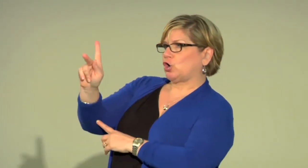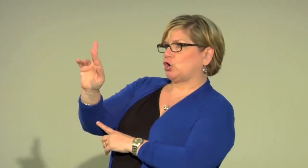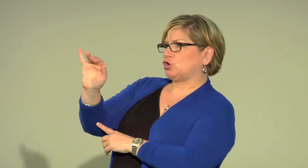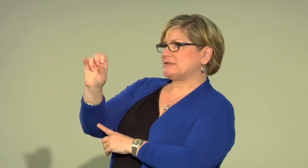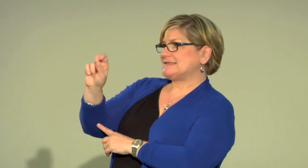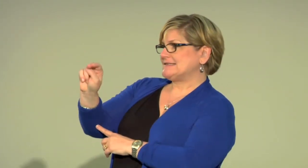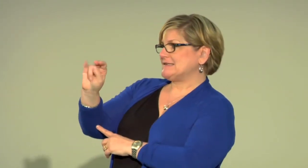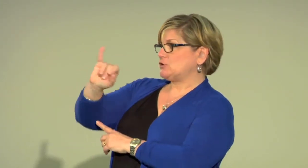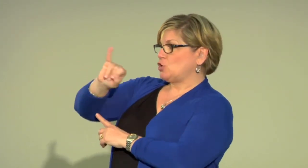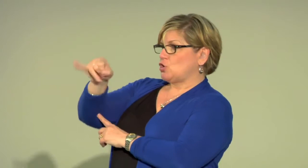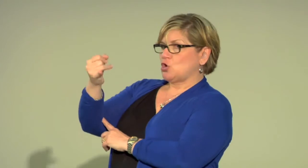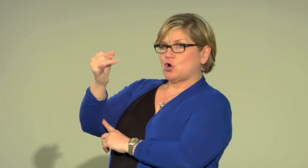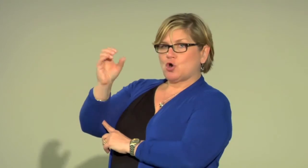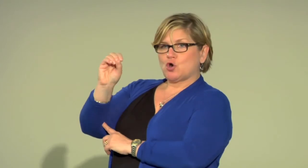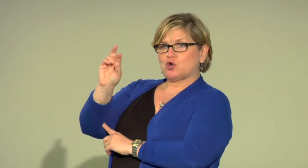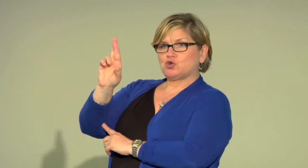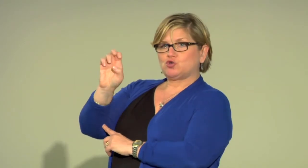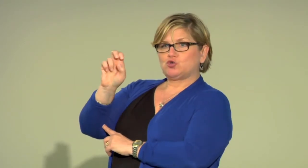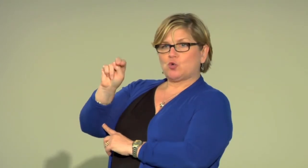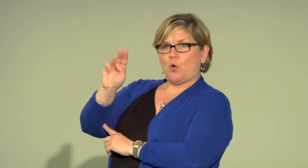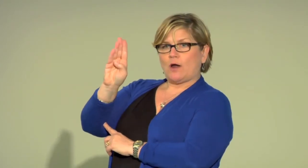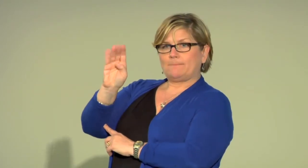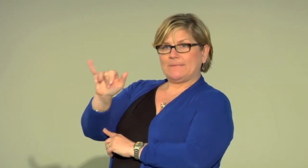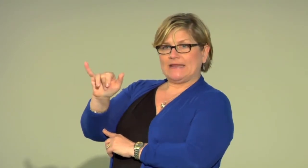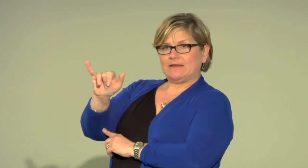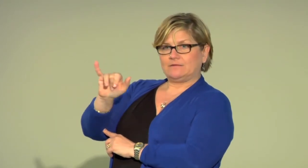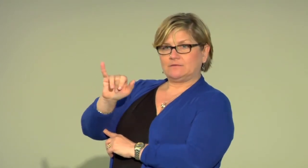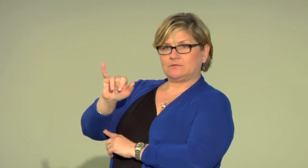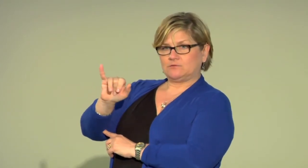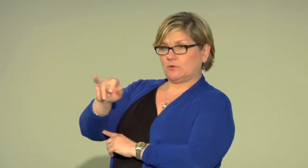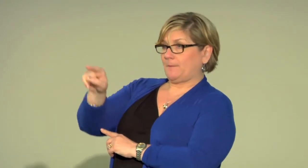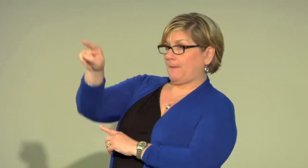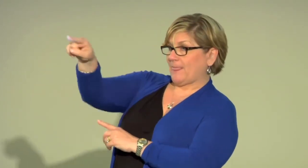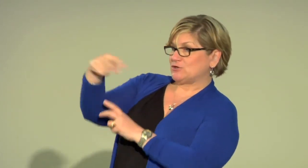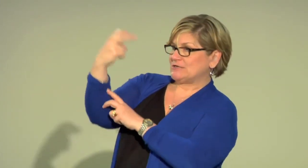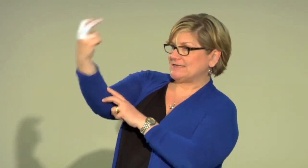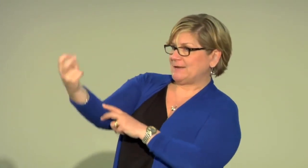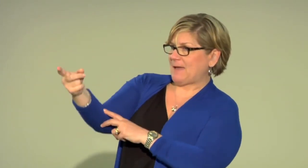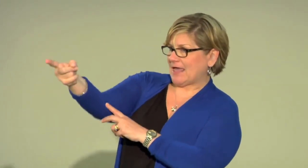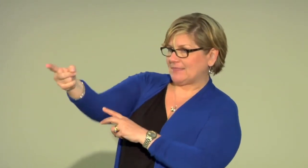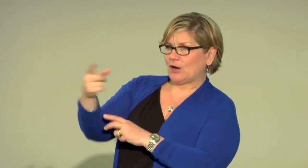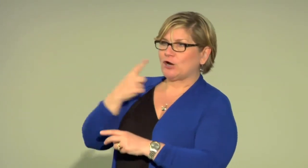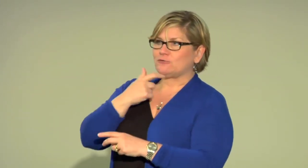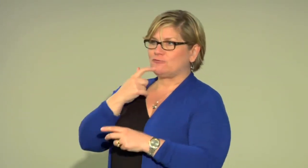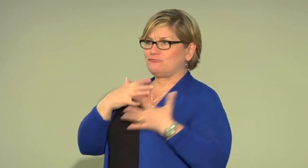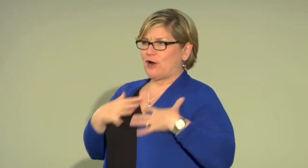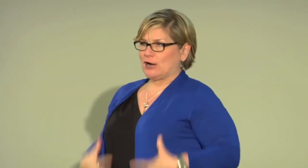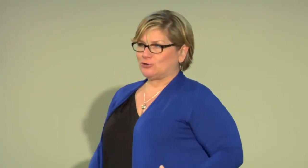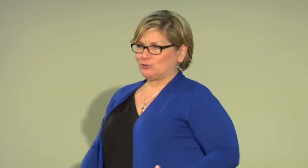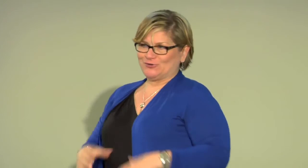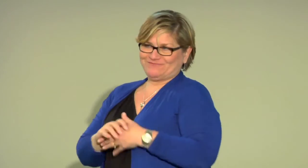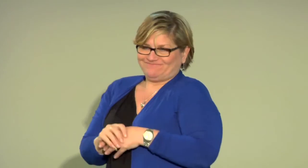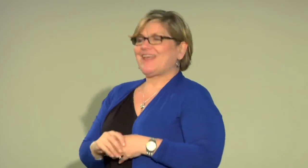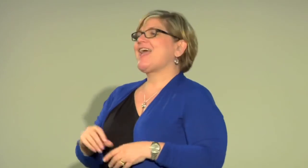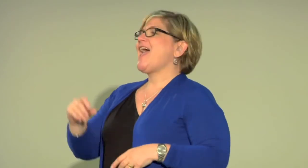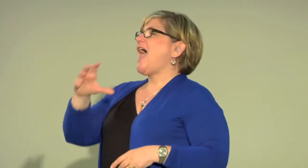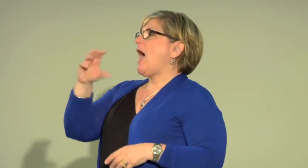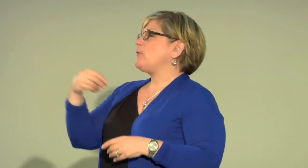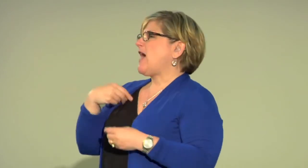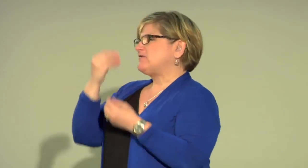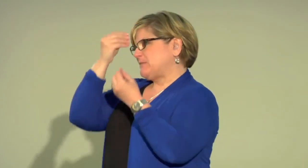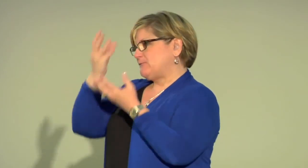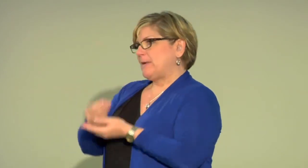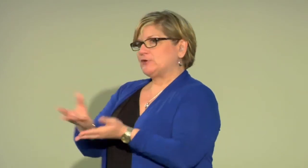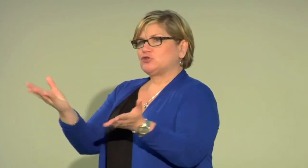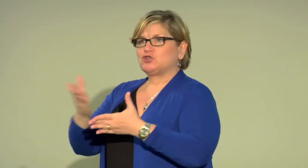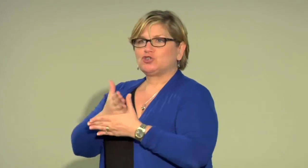also see my coworker. Her name is Kristen Jornby, and she is in the back in a red